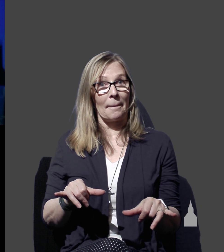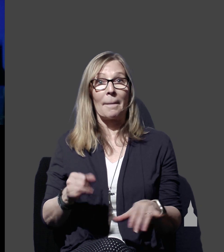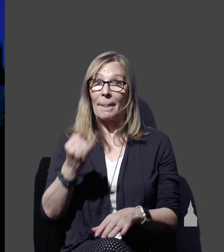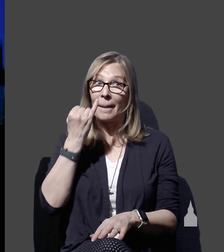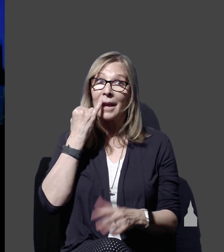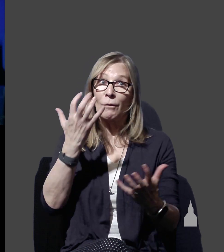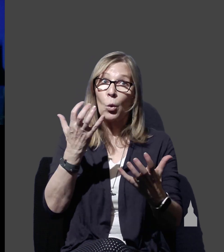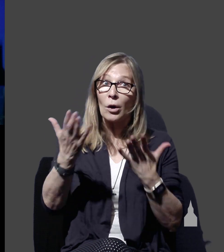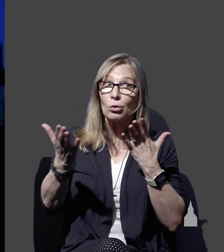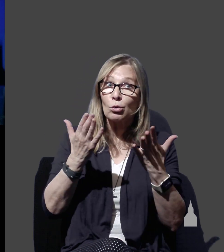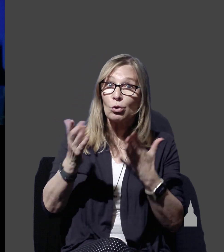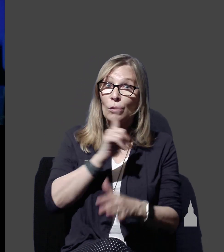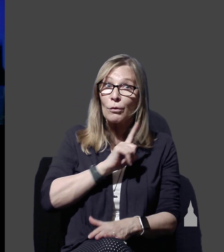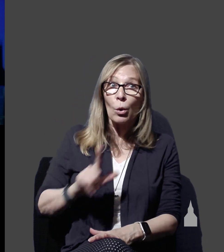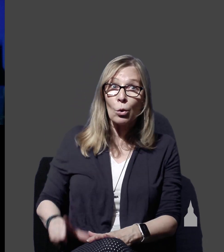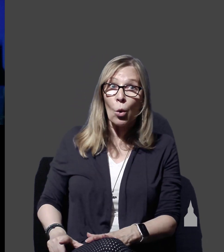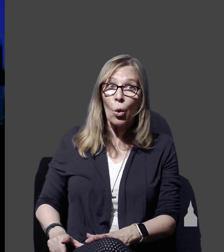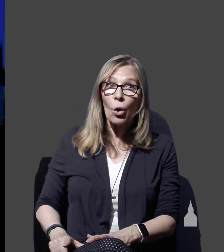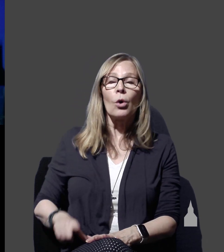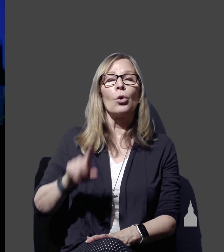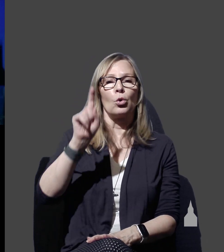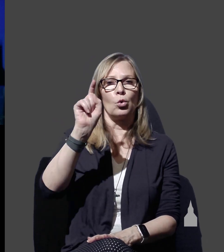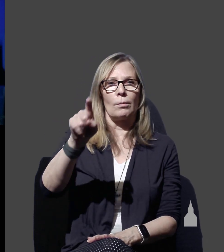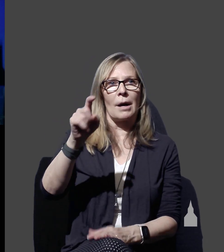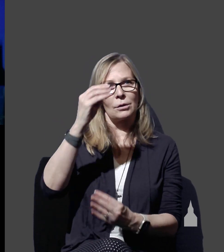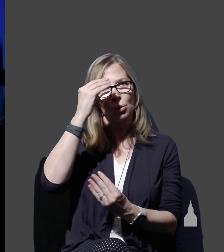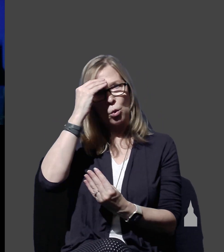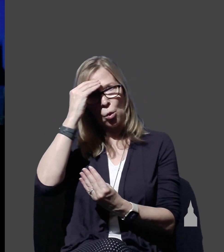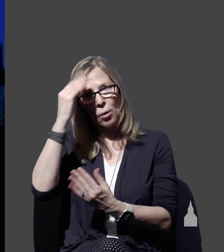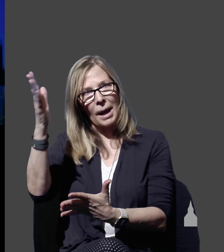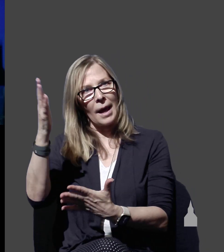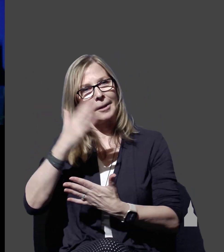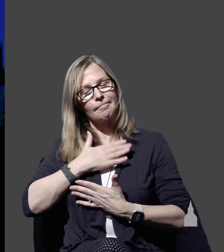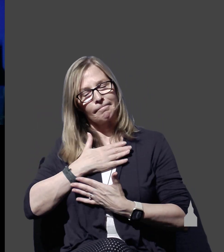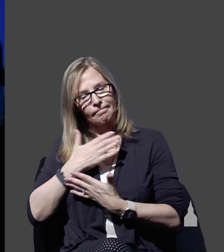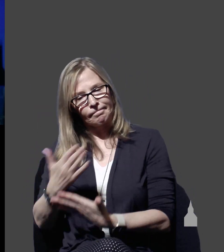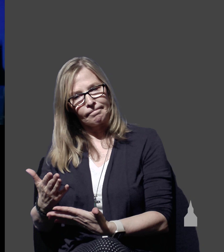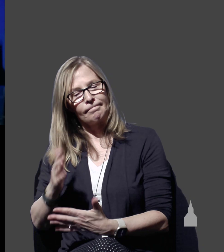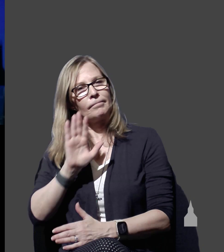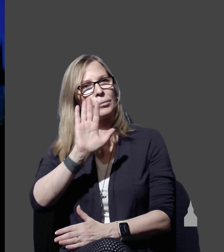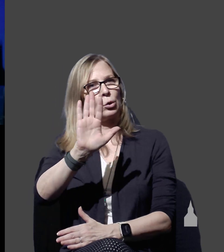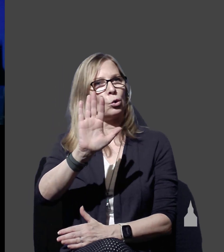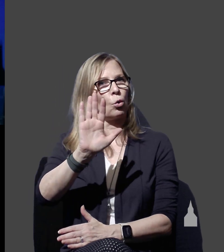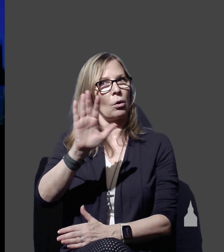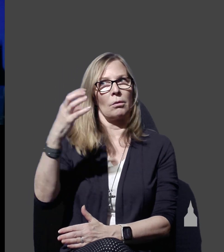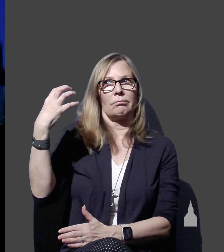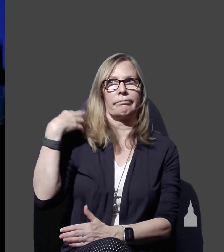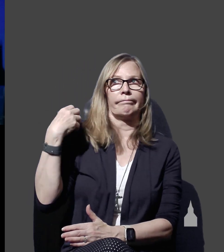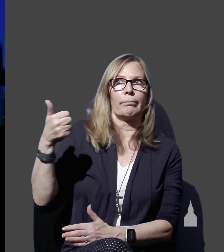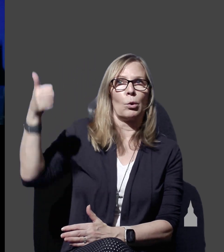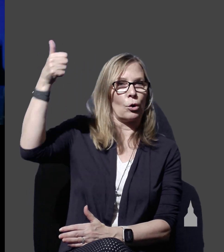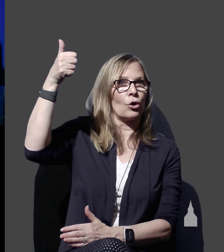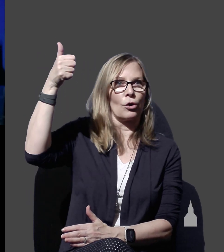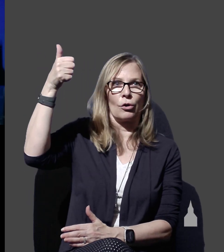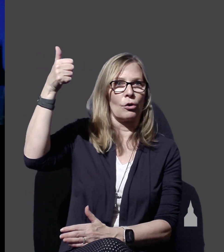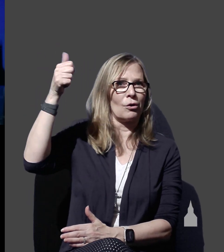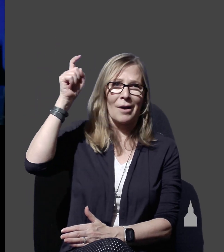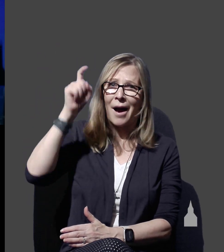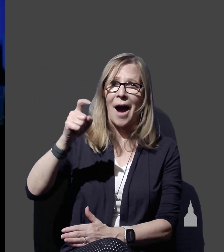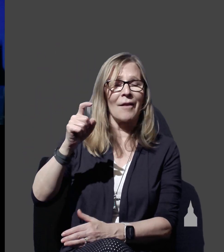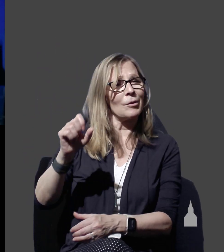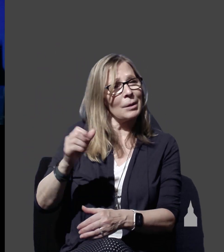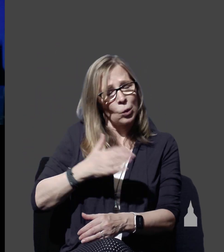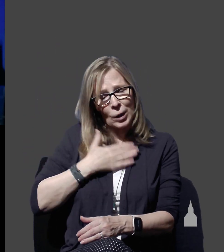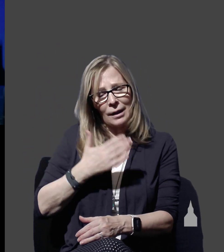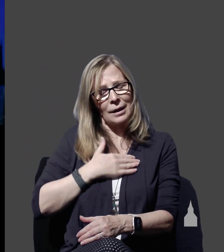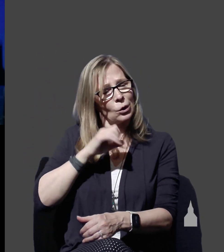if you want to serve the Lord, you have to obey and submit to your employer. You have to be willing to